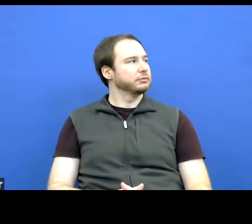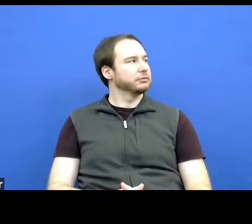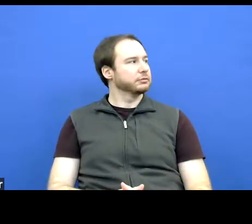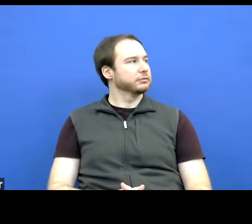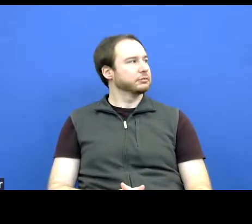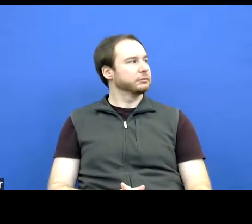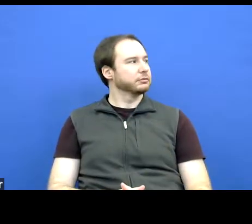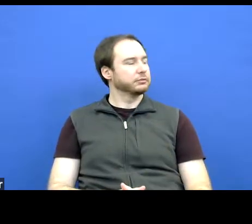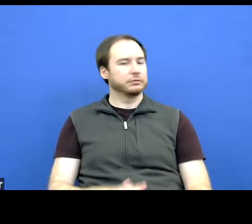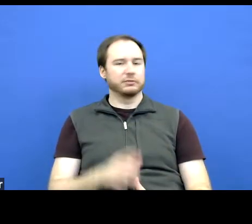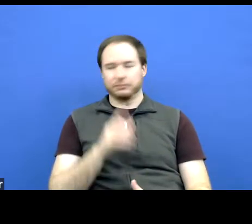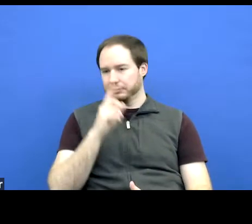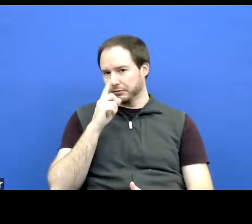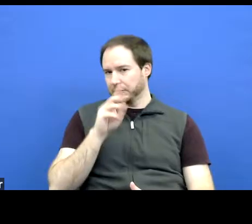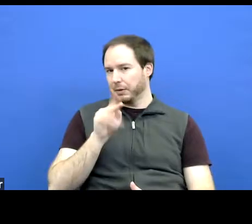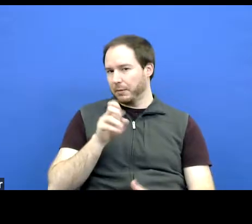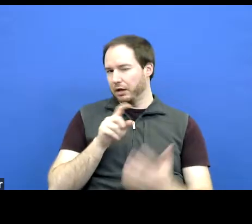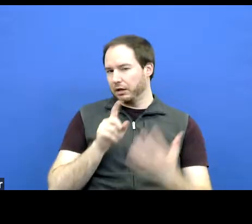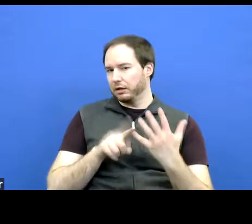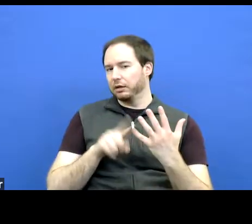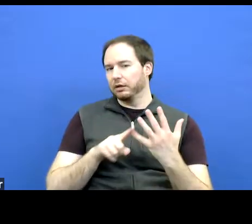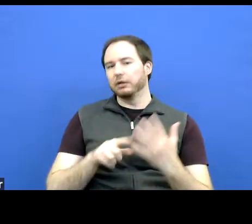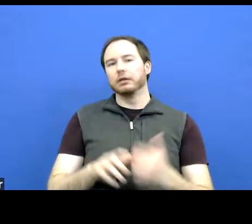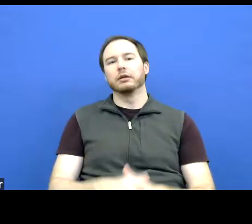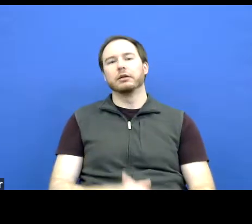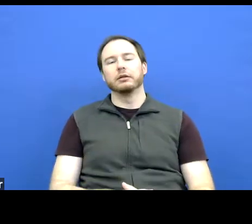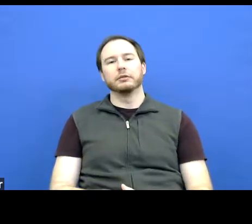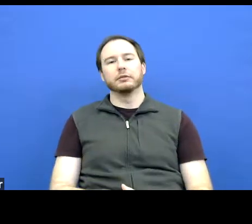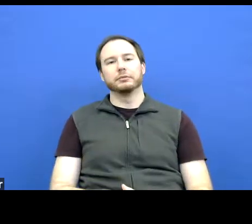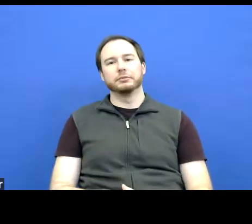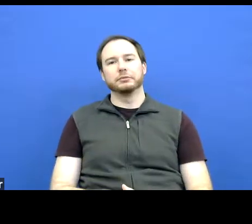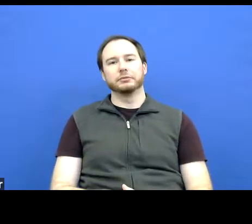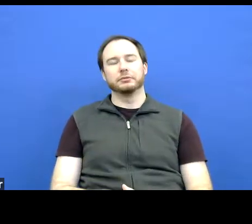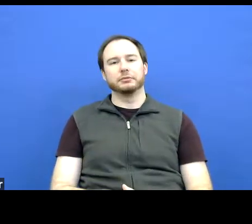Okay, Mike, then you're up next with 171. Okay.